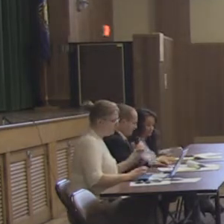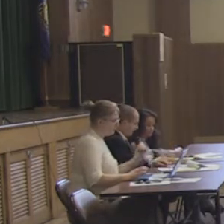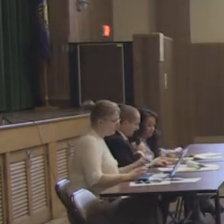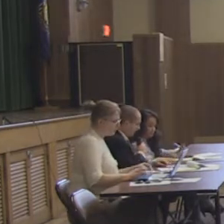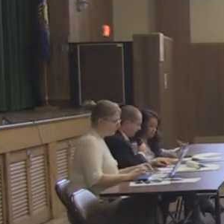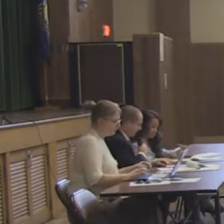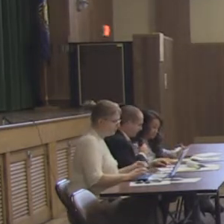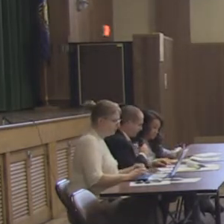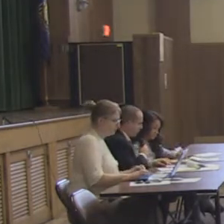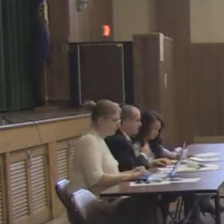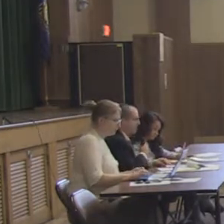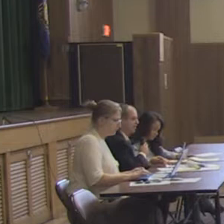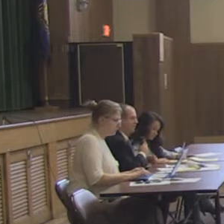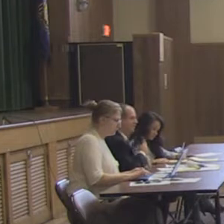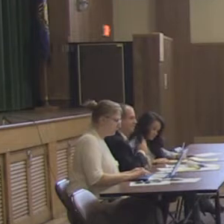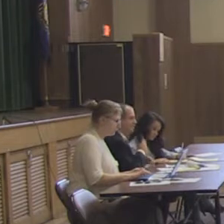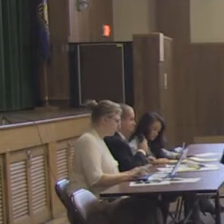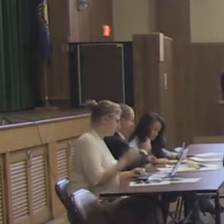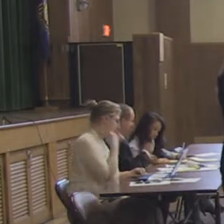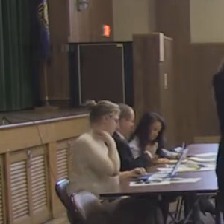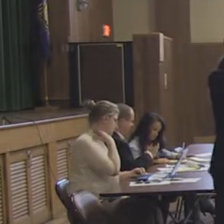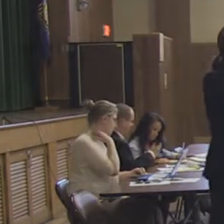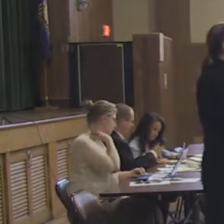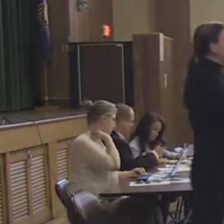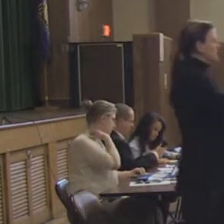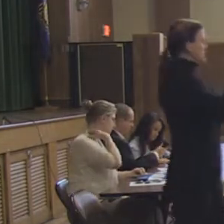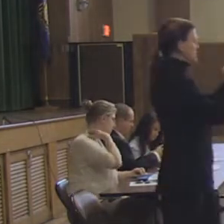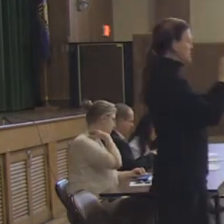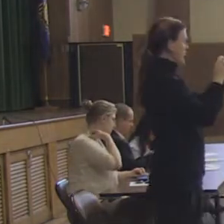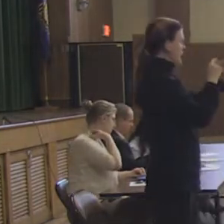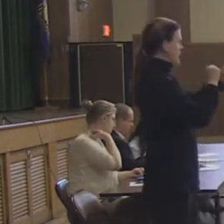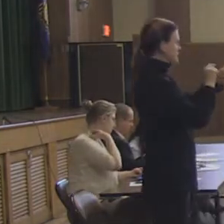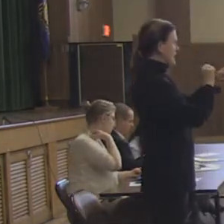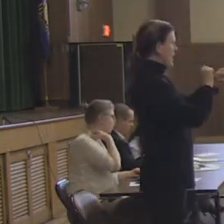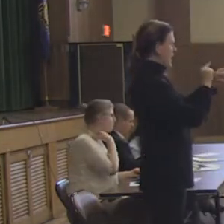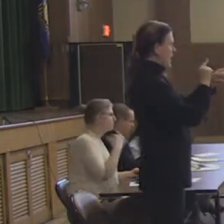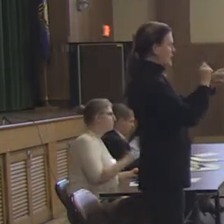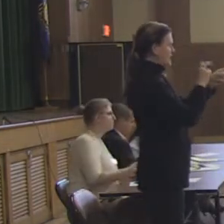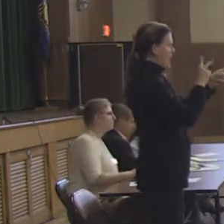And finally we have Jeanette Aliano.